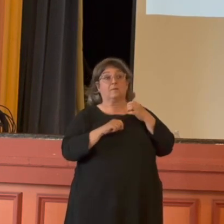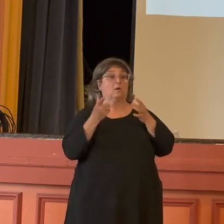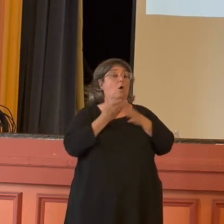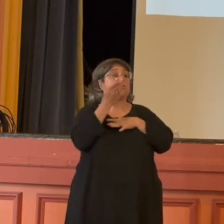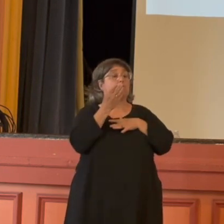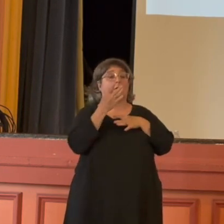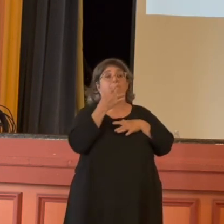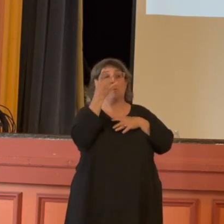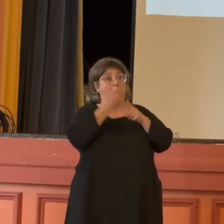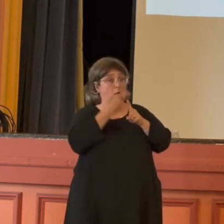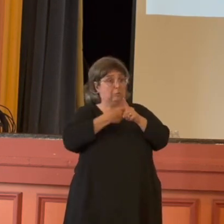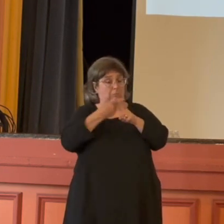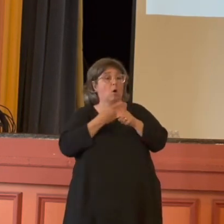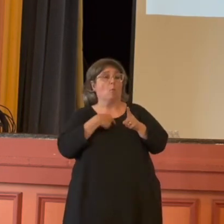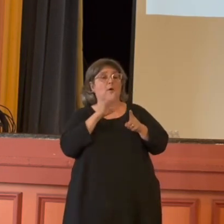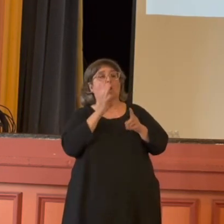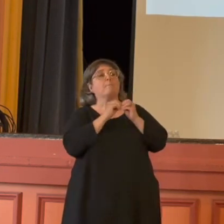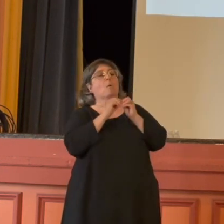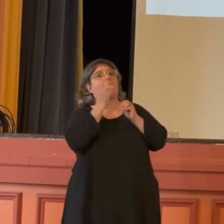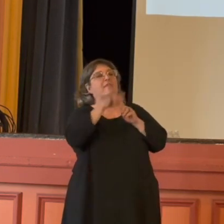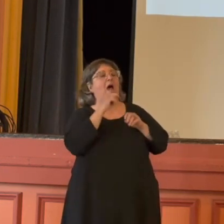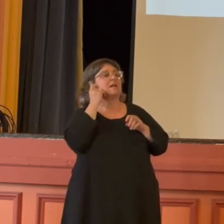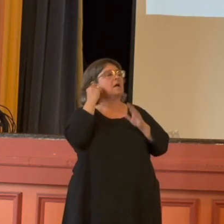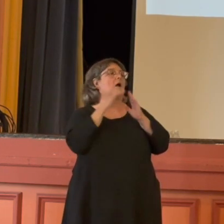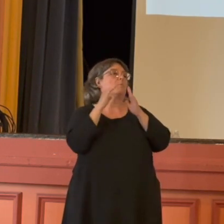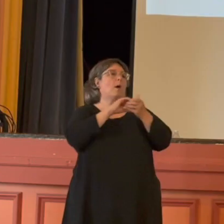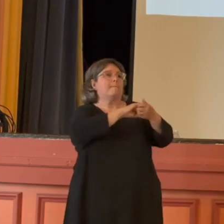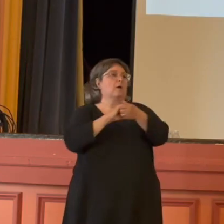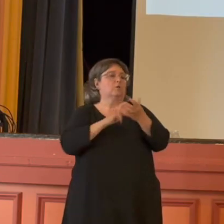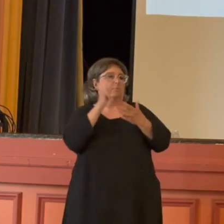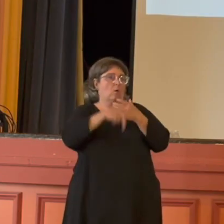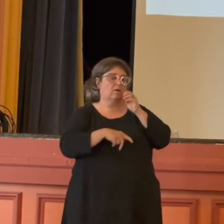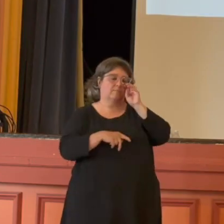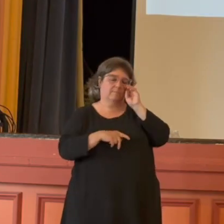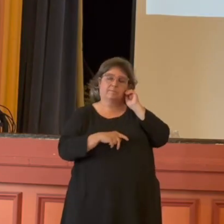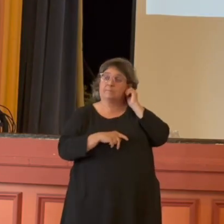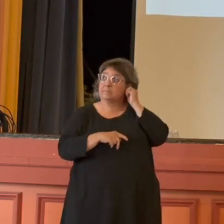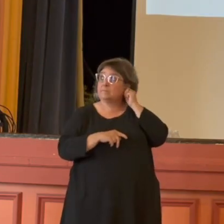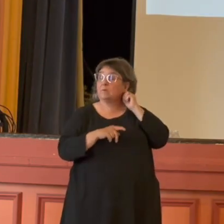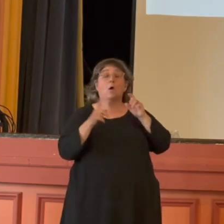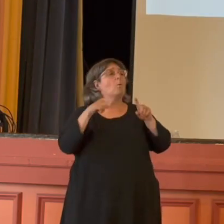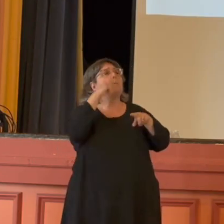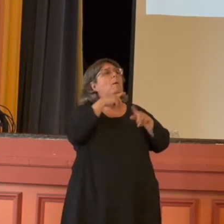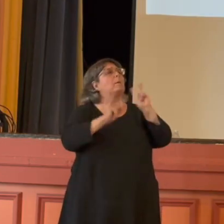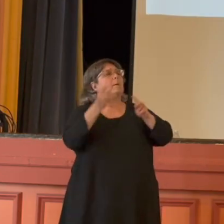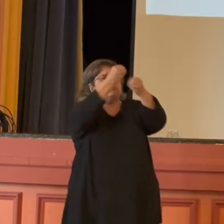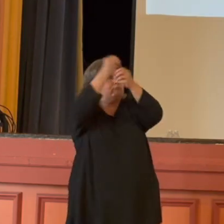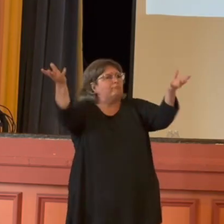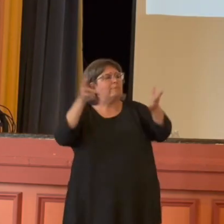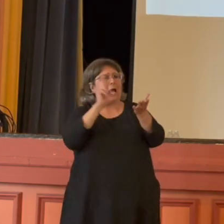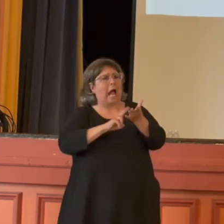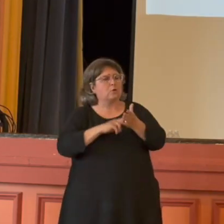course of the next few months, we're going to be talking more about the community partnership program with the general public, the